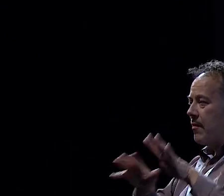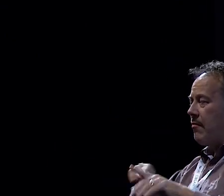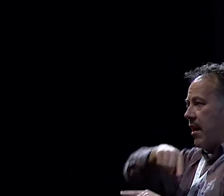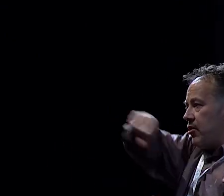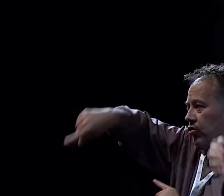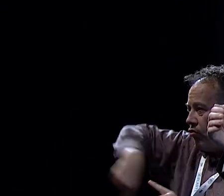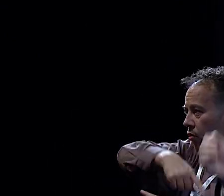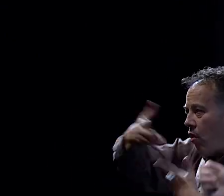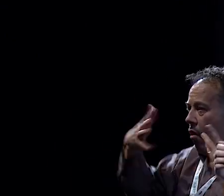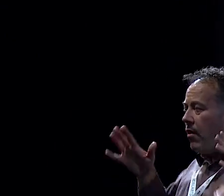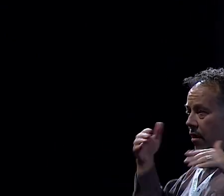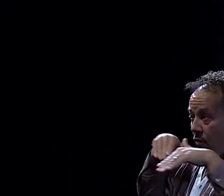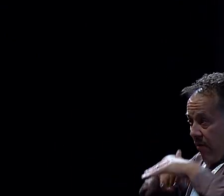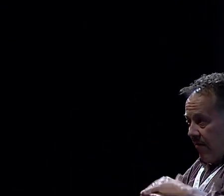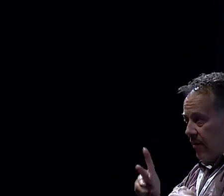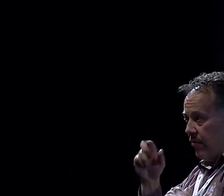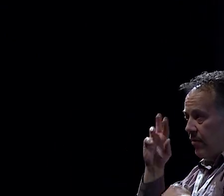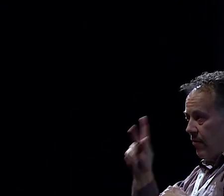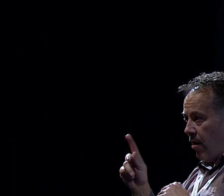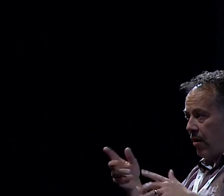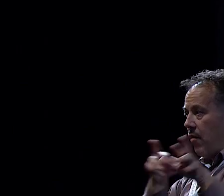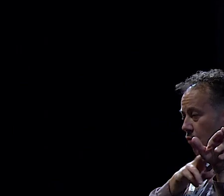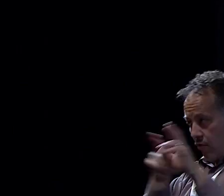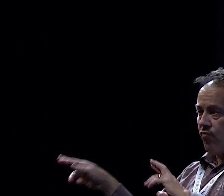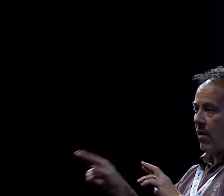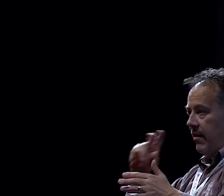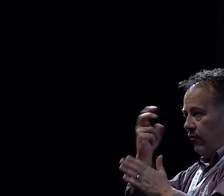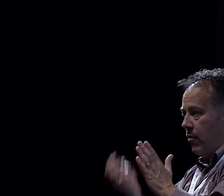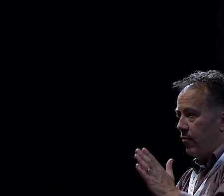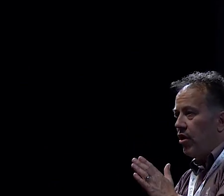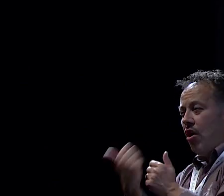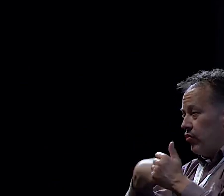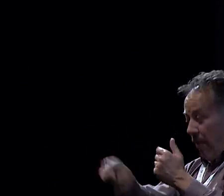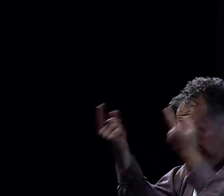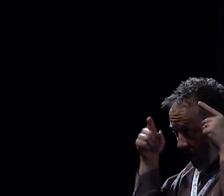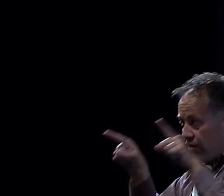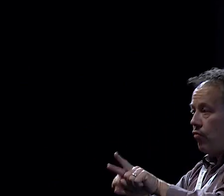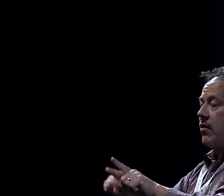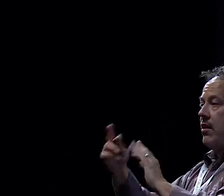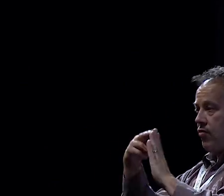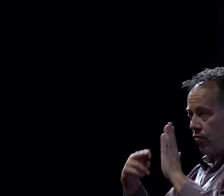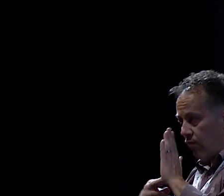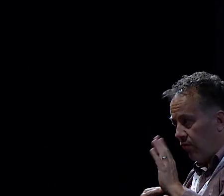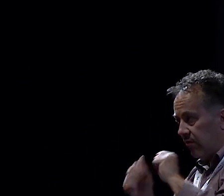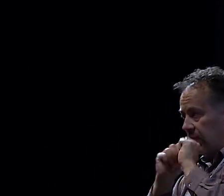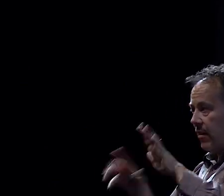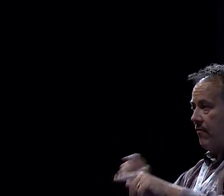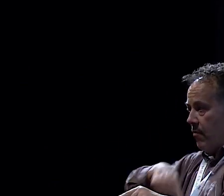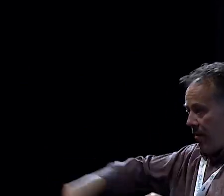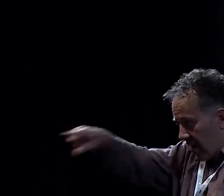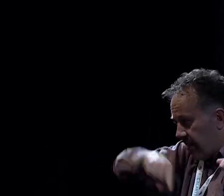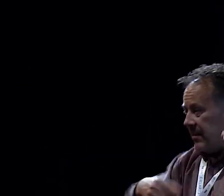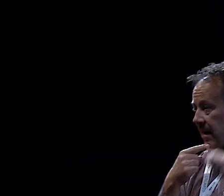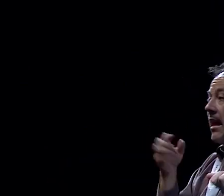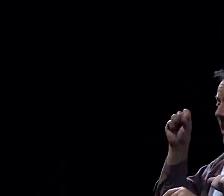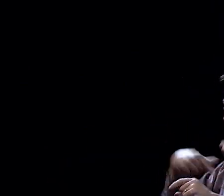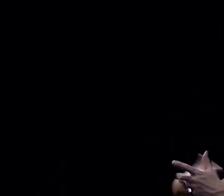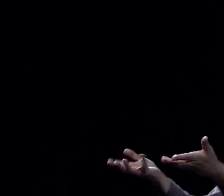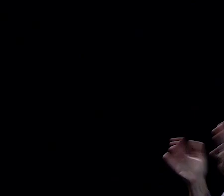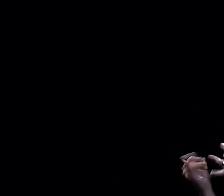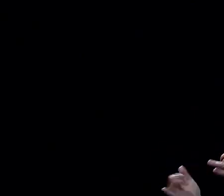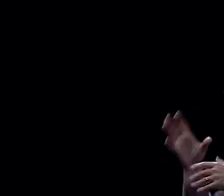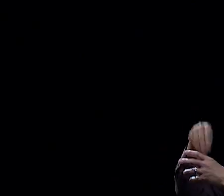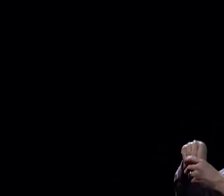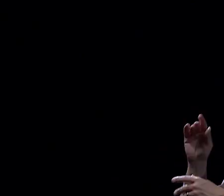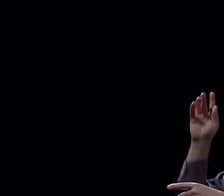We've entered the park and we're willing to be immersed. So everyone there is consenting to the rules of the magic circle and saying, yeah, I want to play in this fantasy,